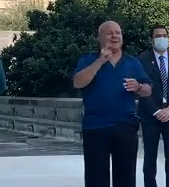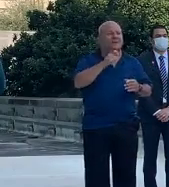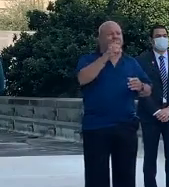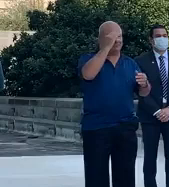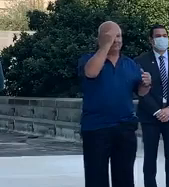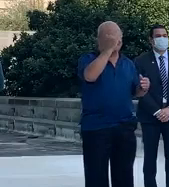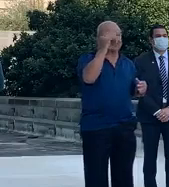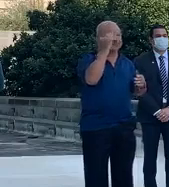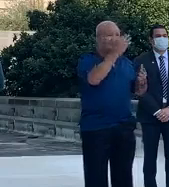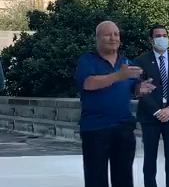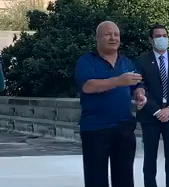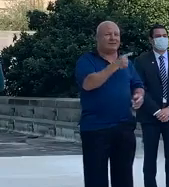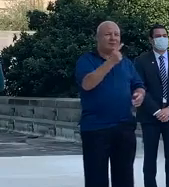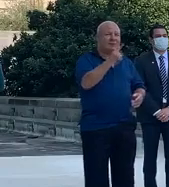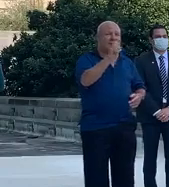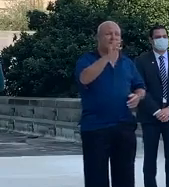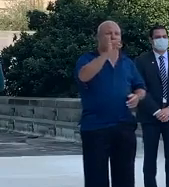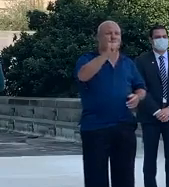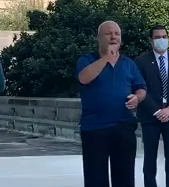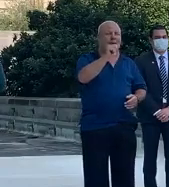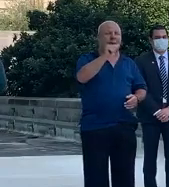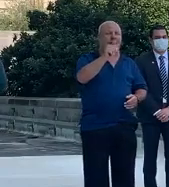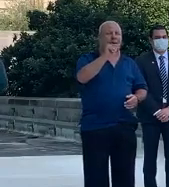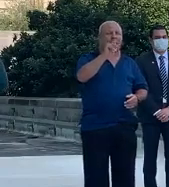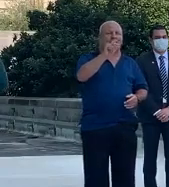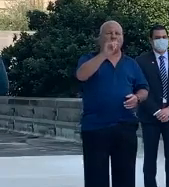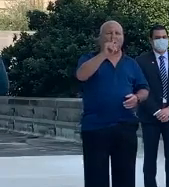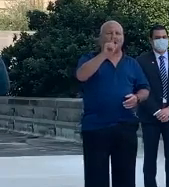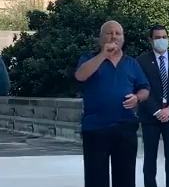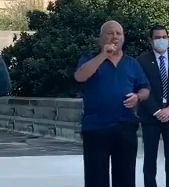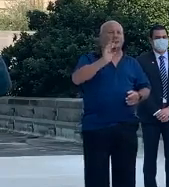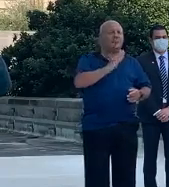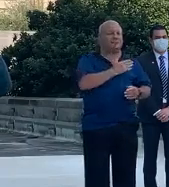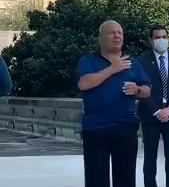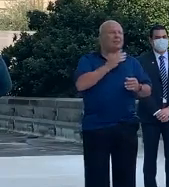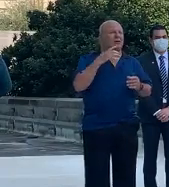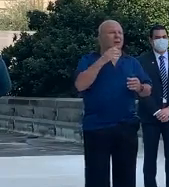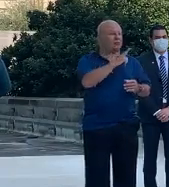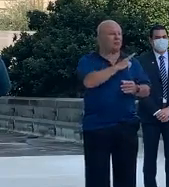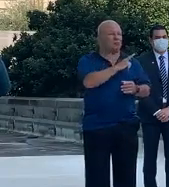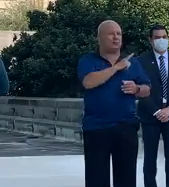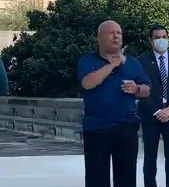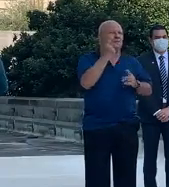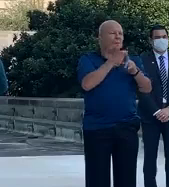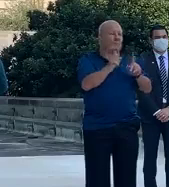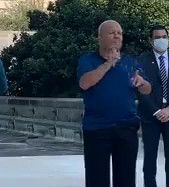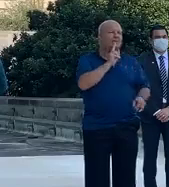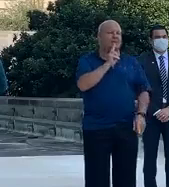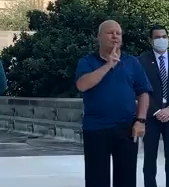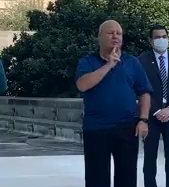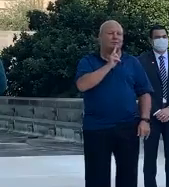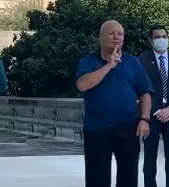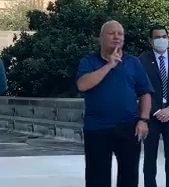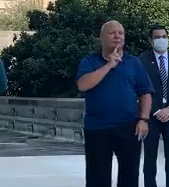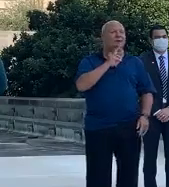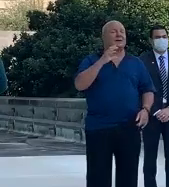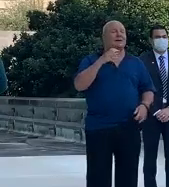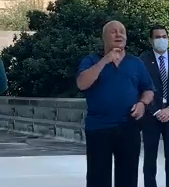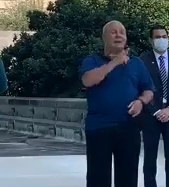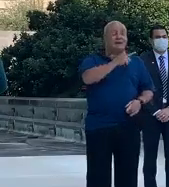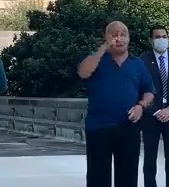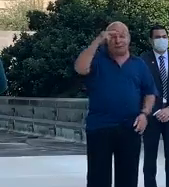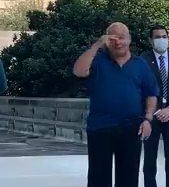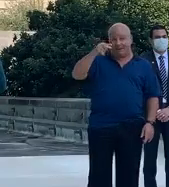council, Gloria Alvarado. Thank you so much, council, for being with us. Our council of Honduras. We have our council